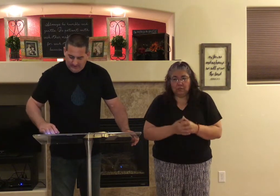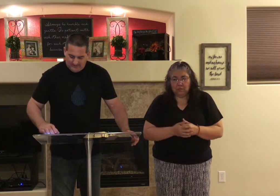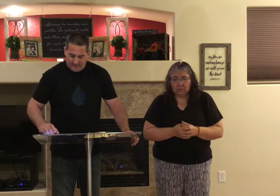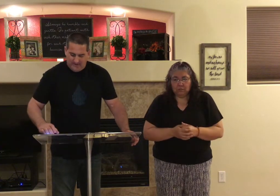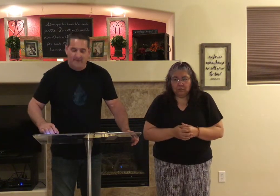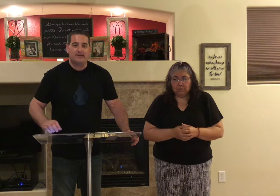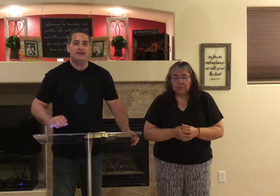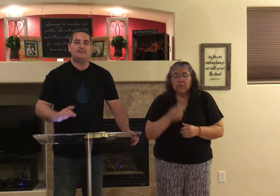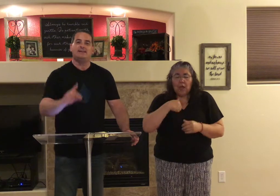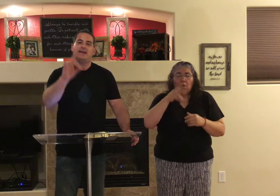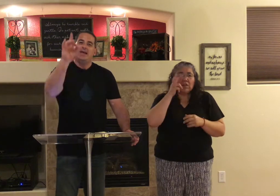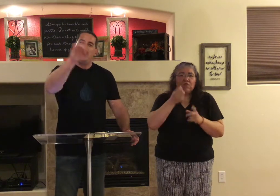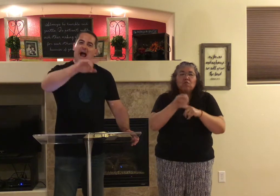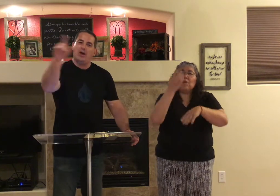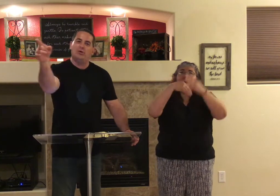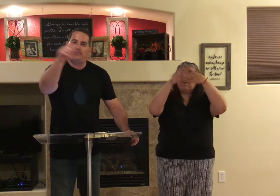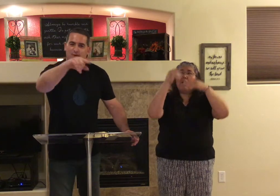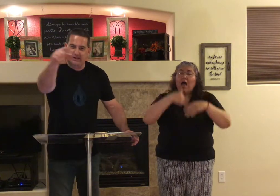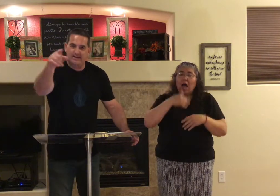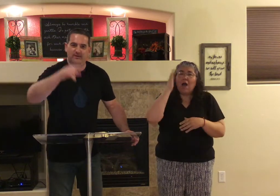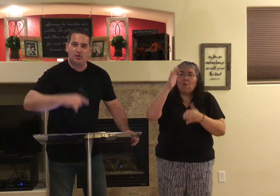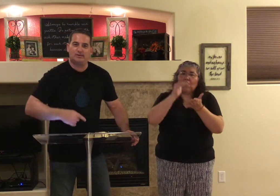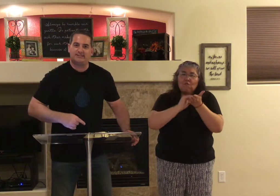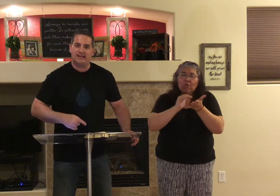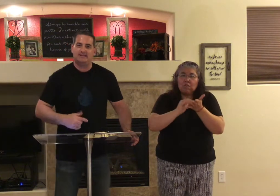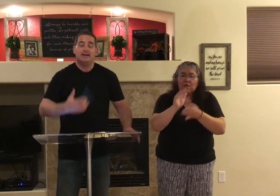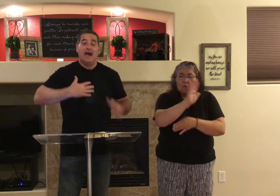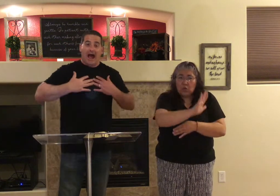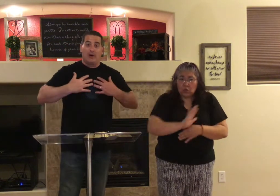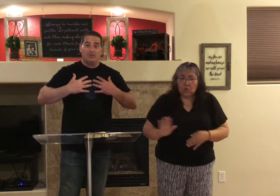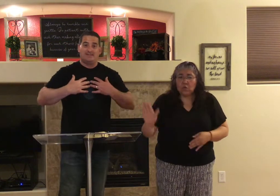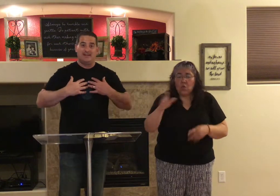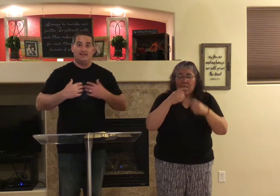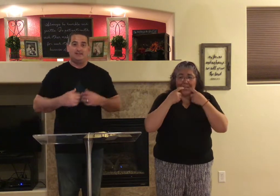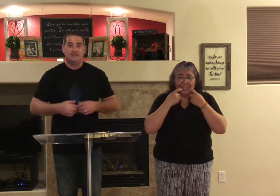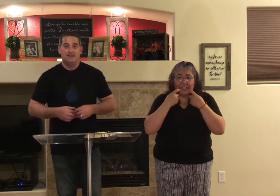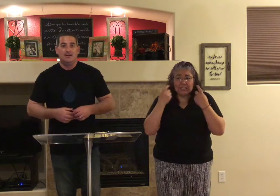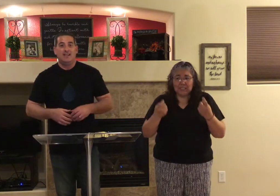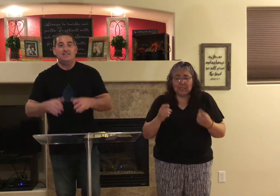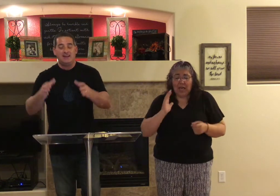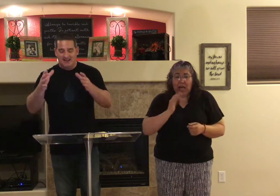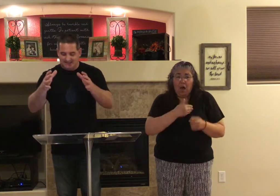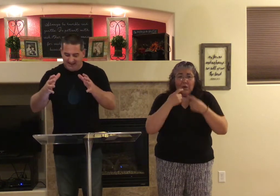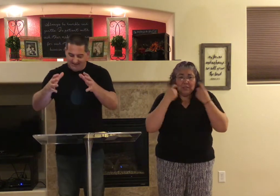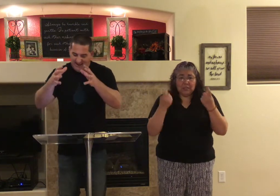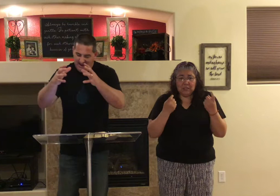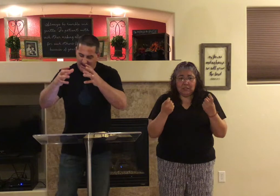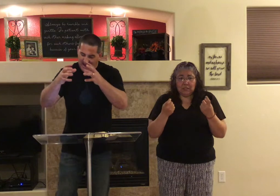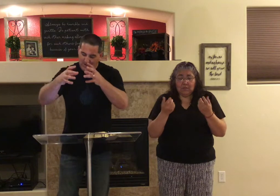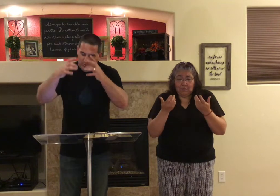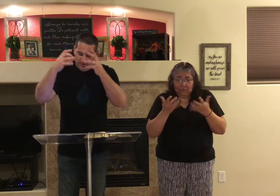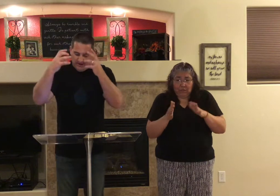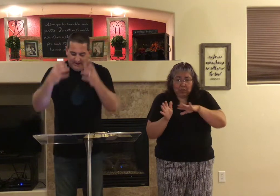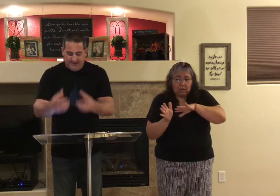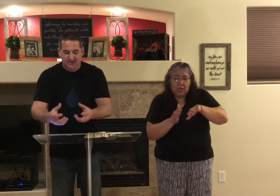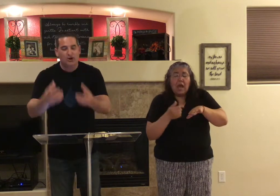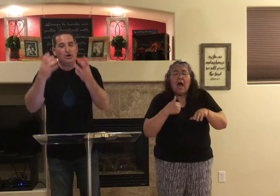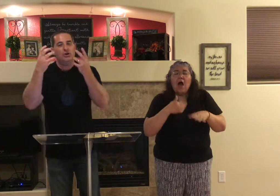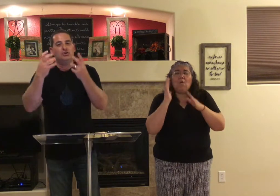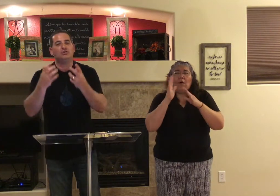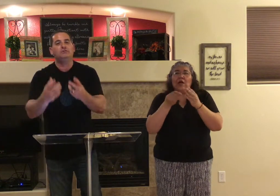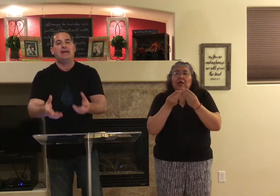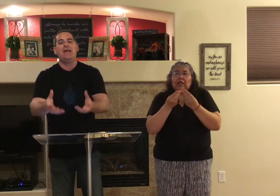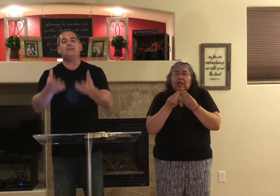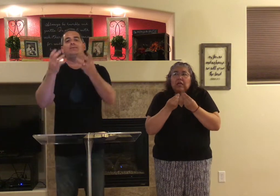I will listen from heaven, he said, and I will forgive your sins, our sins. And then he says, and I will